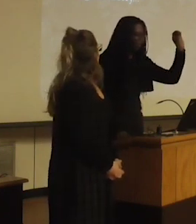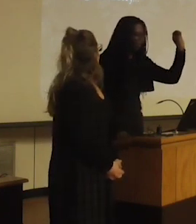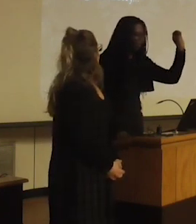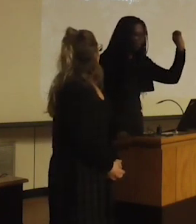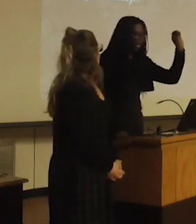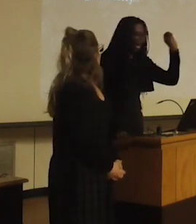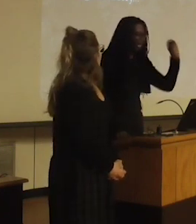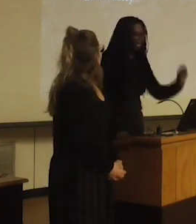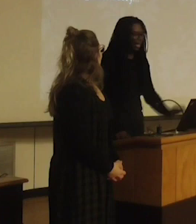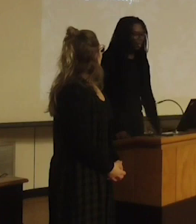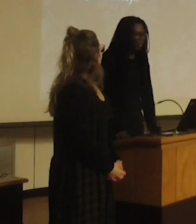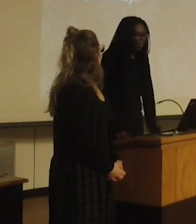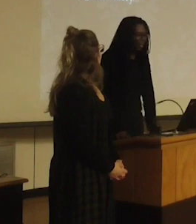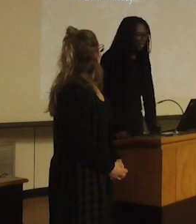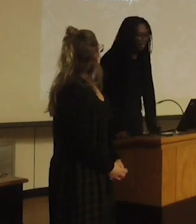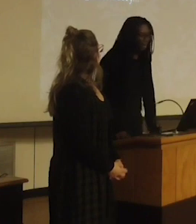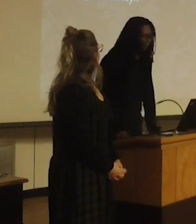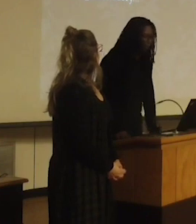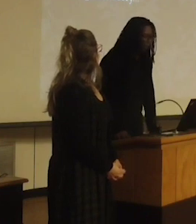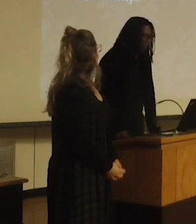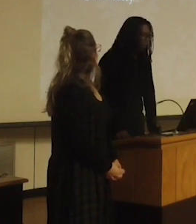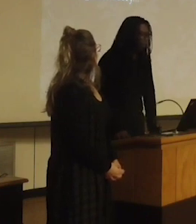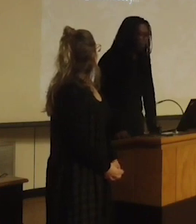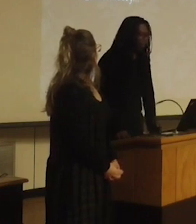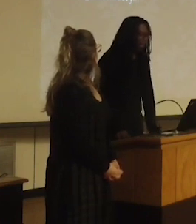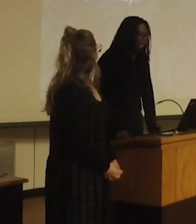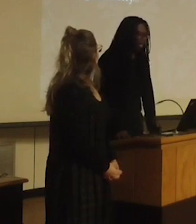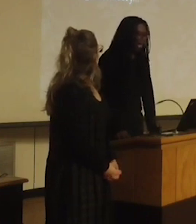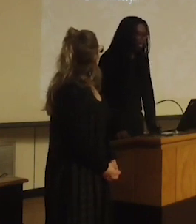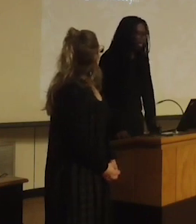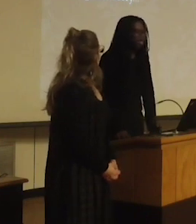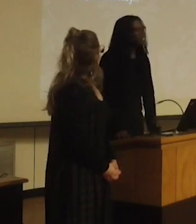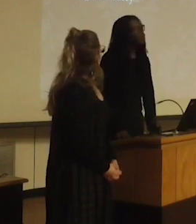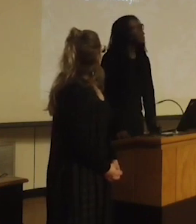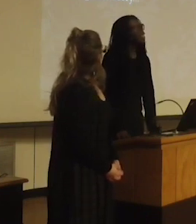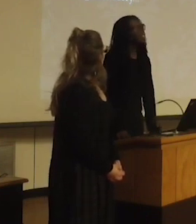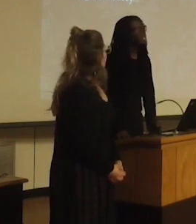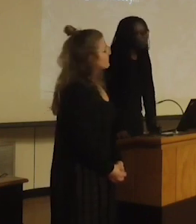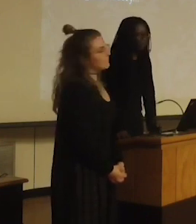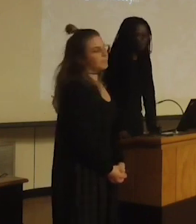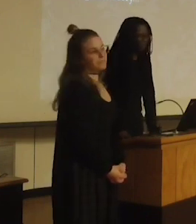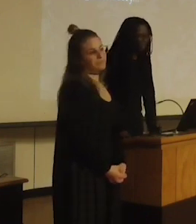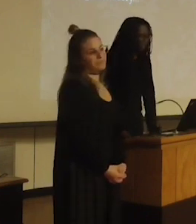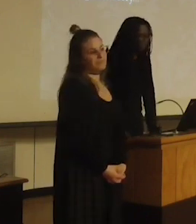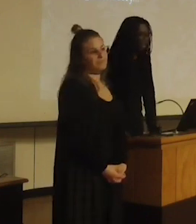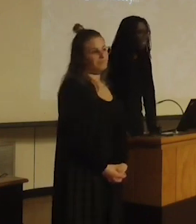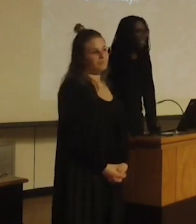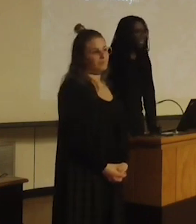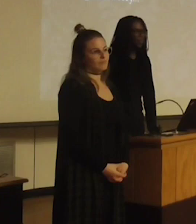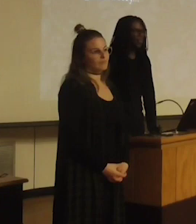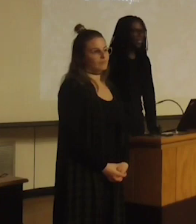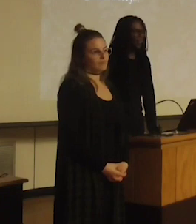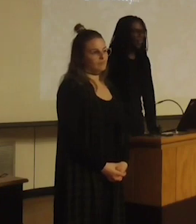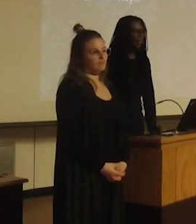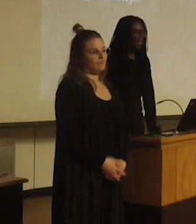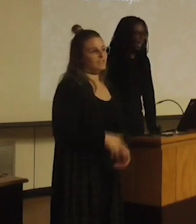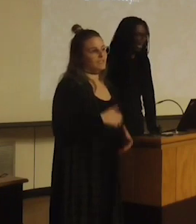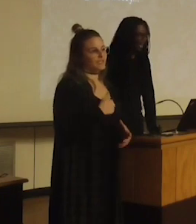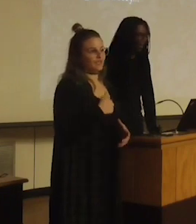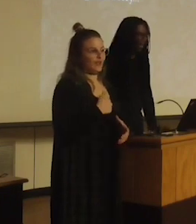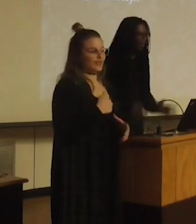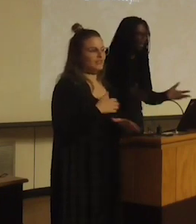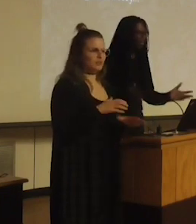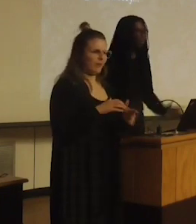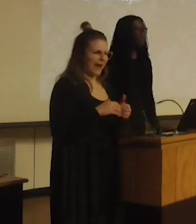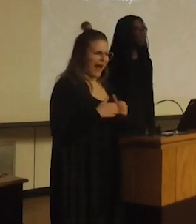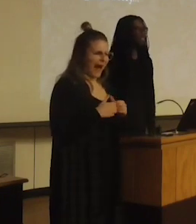Trump in 2020, and then get your limited edition bumper sticker while supplies last. Snowflakes and liberals are not eligible, sorry."